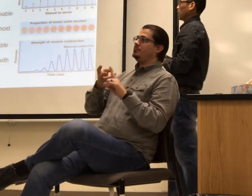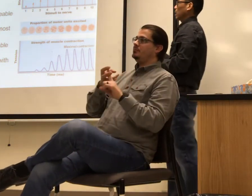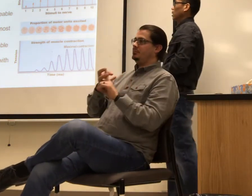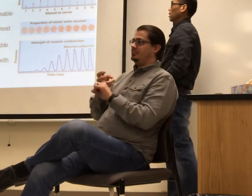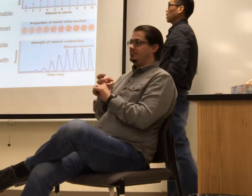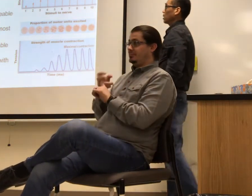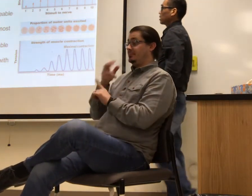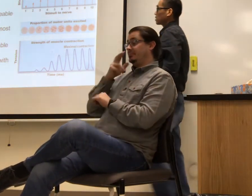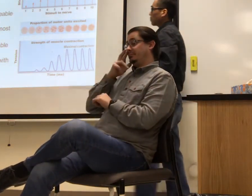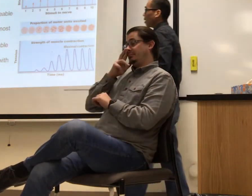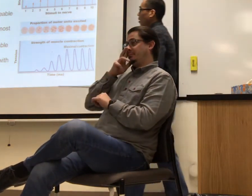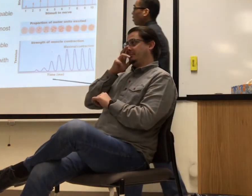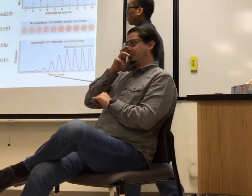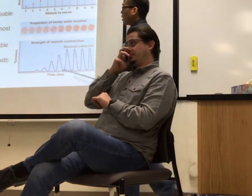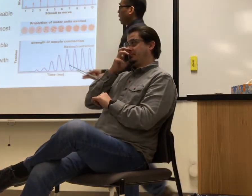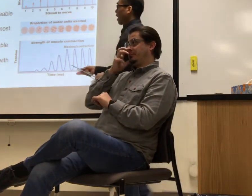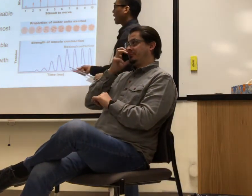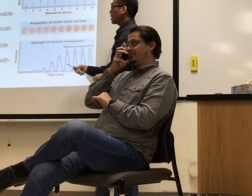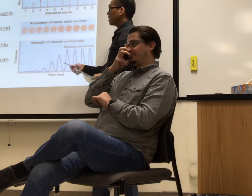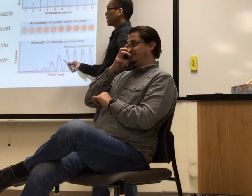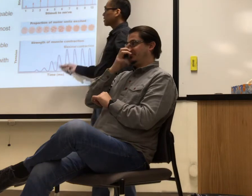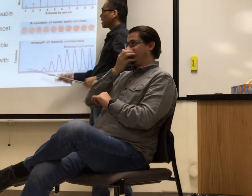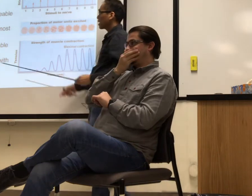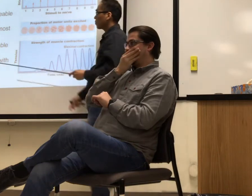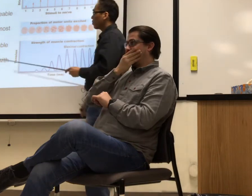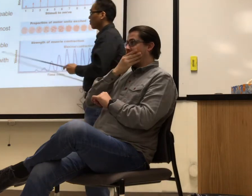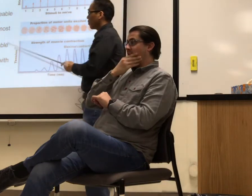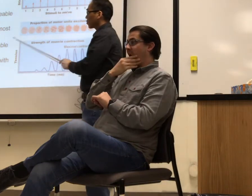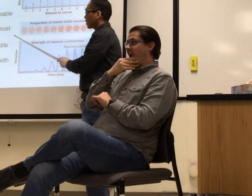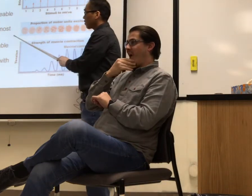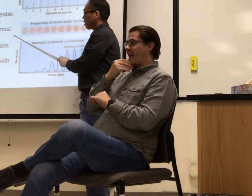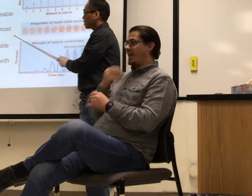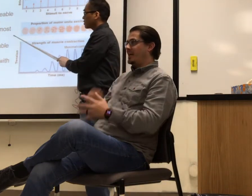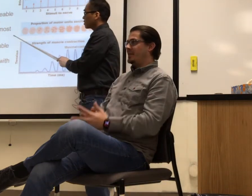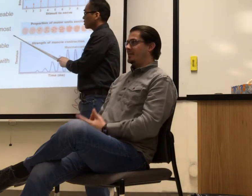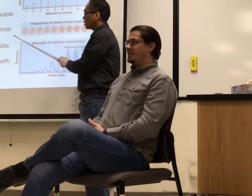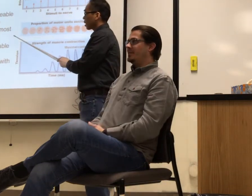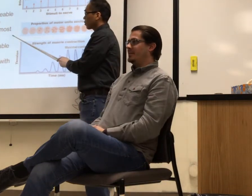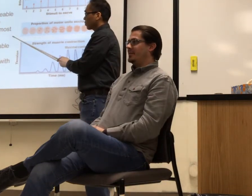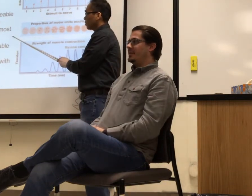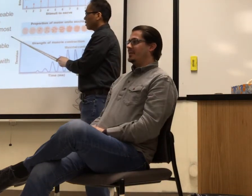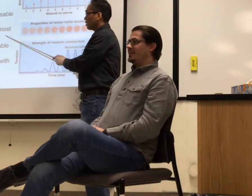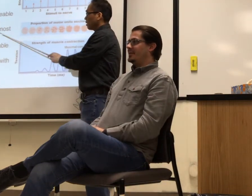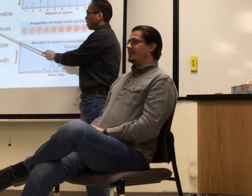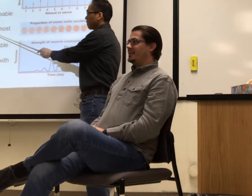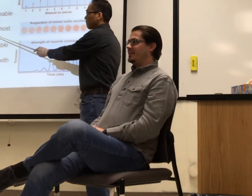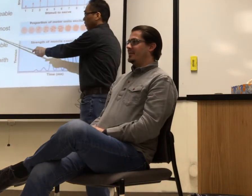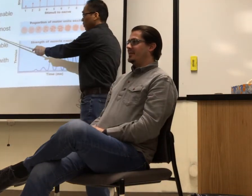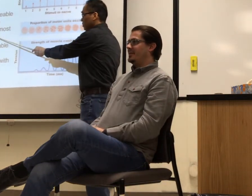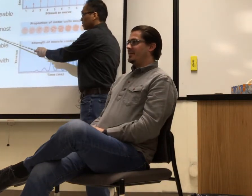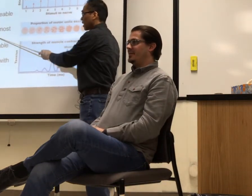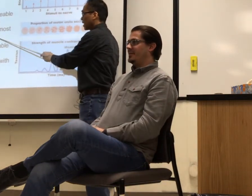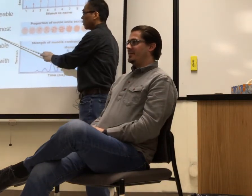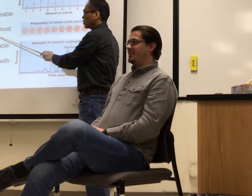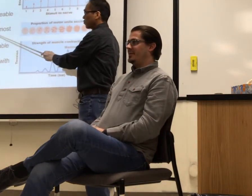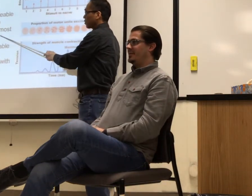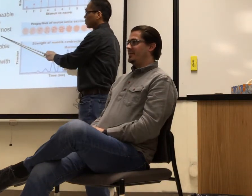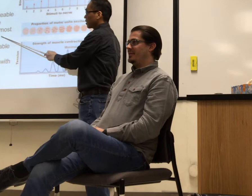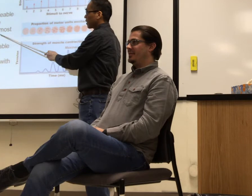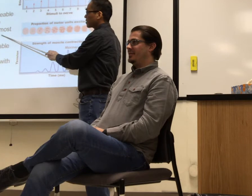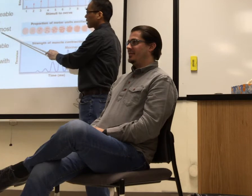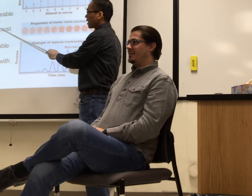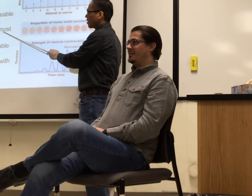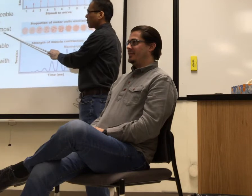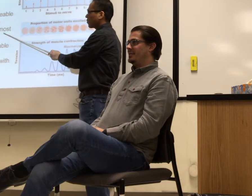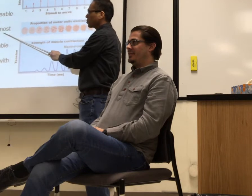movement. Small, highly excitable motor neurons are recruited first and most